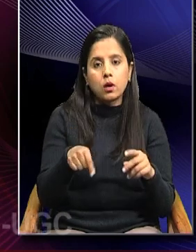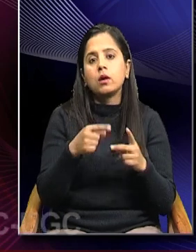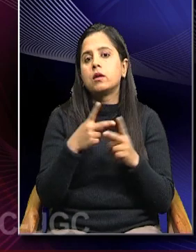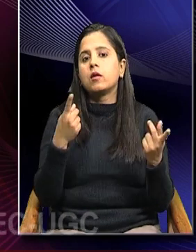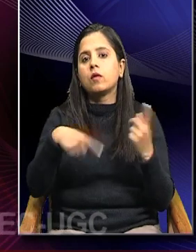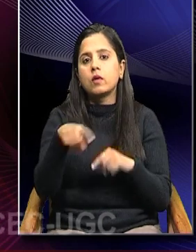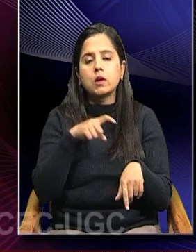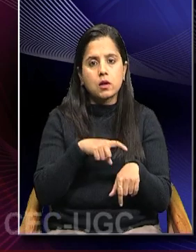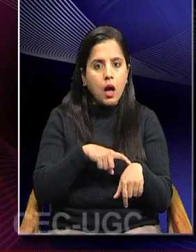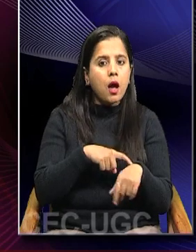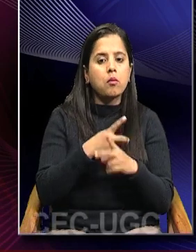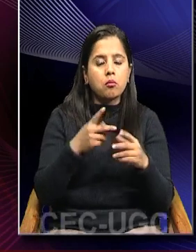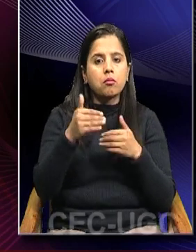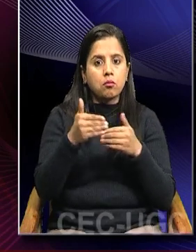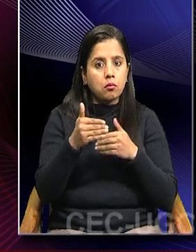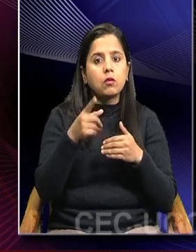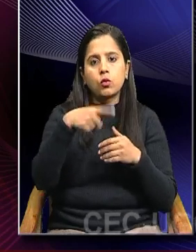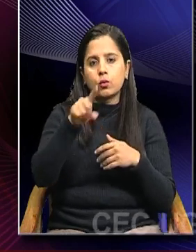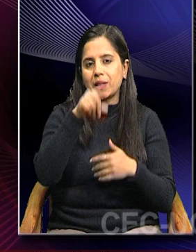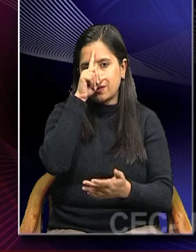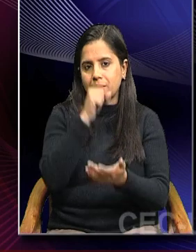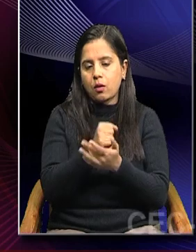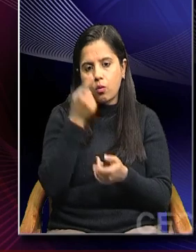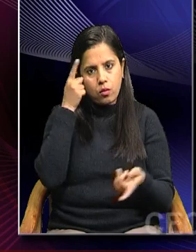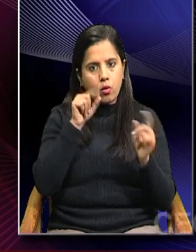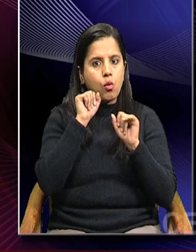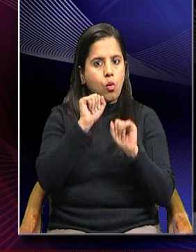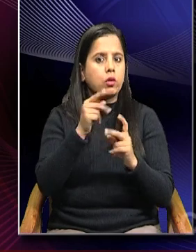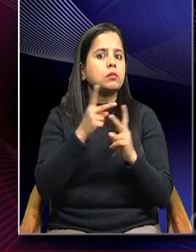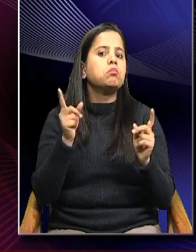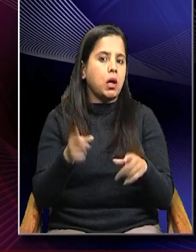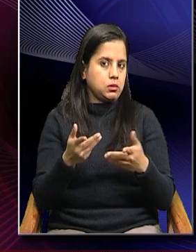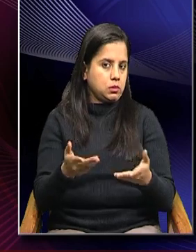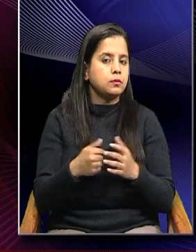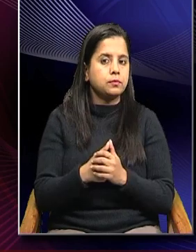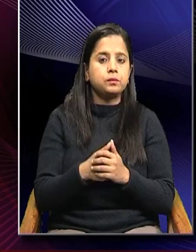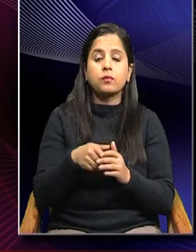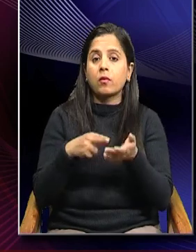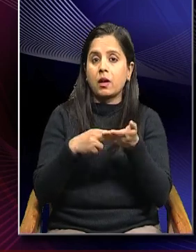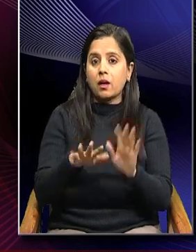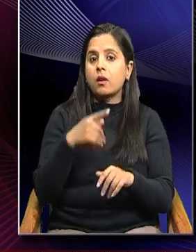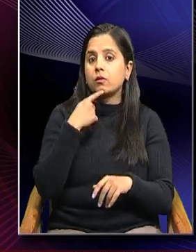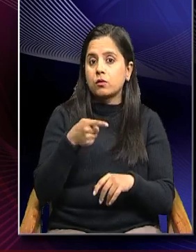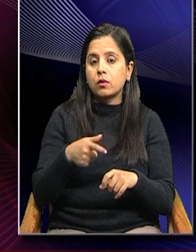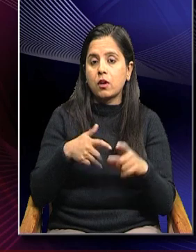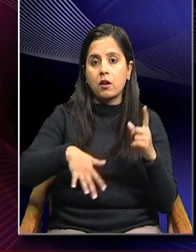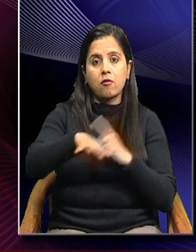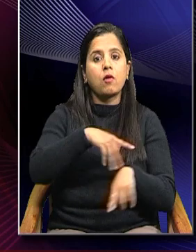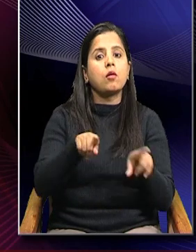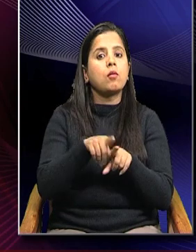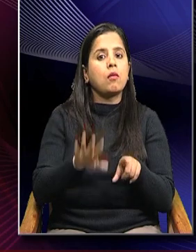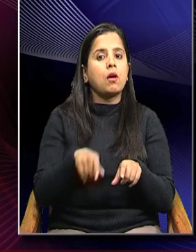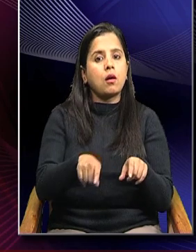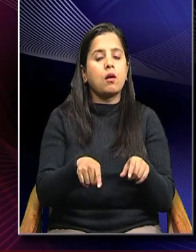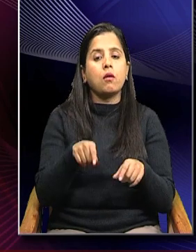zones and time zones, then of course you have to decide your strategy according to that. So natural environment also plays a